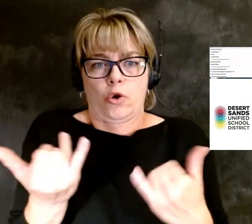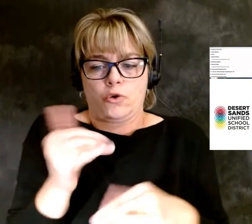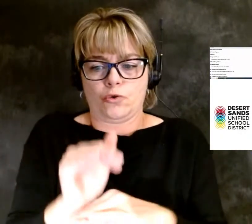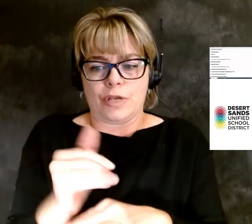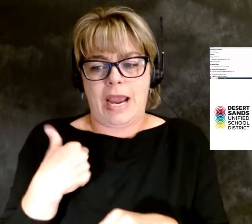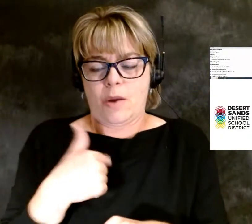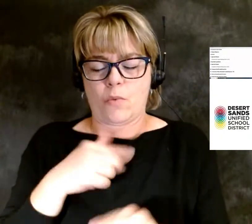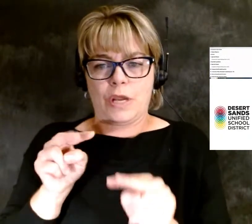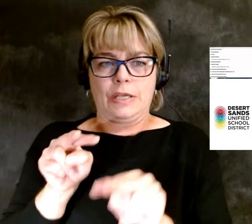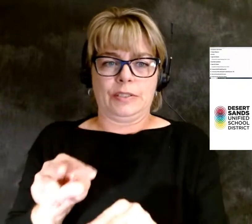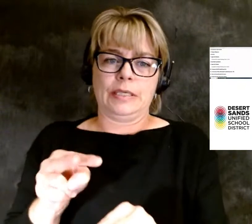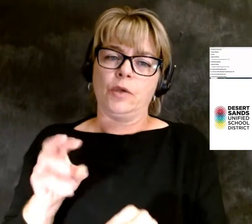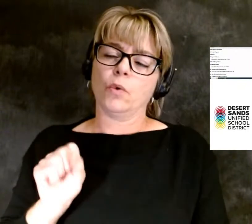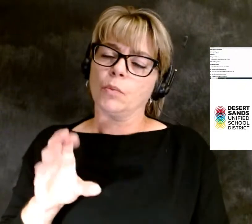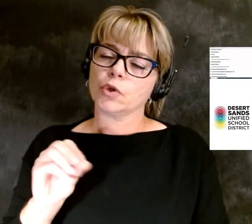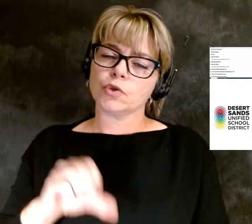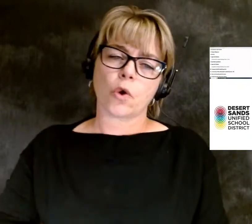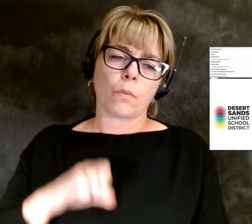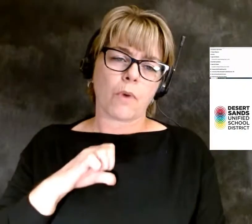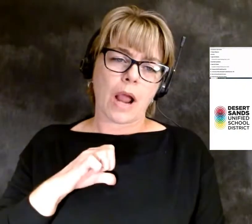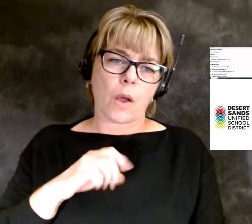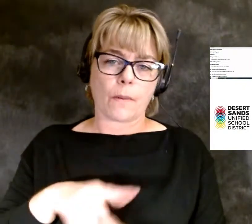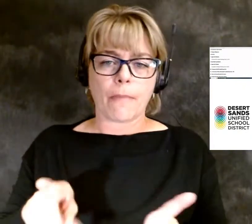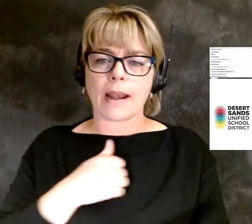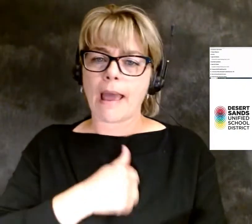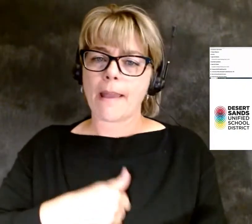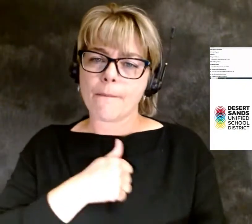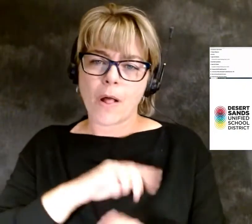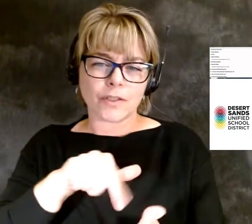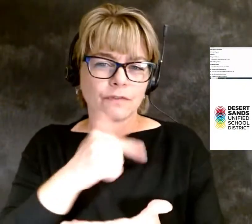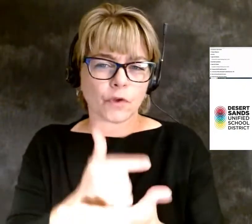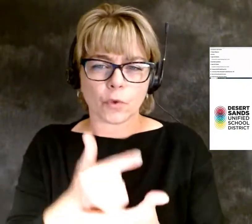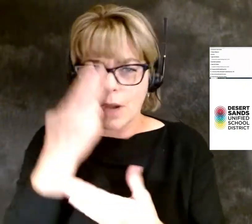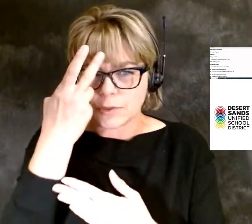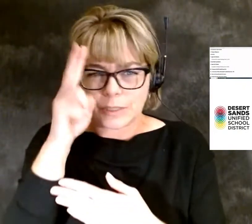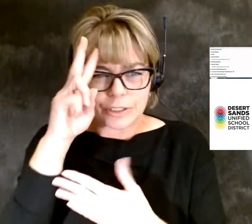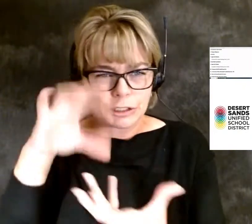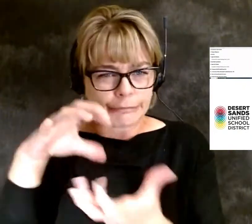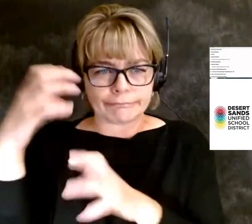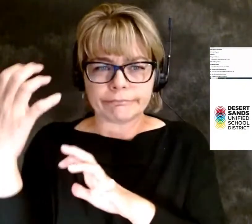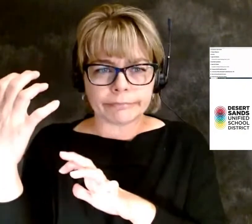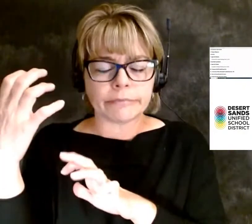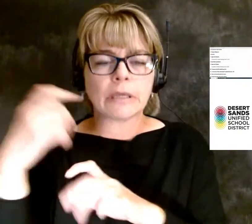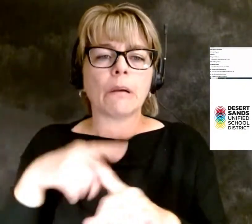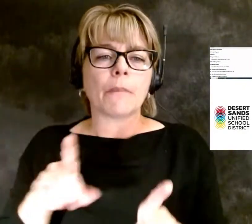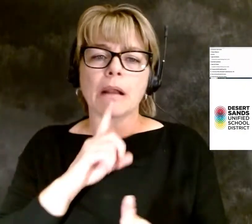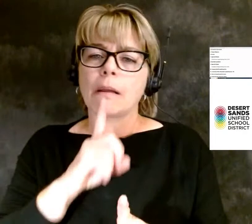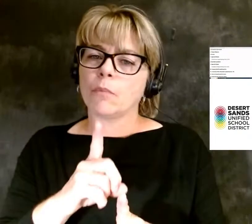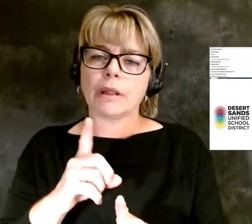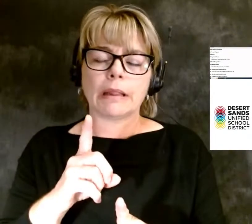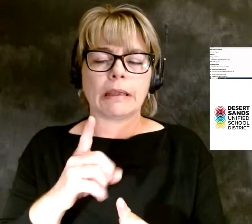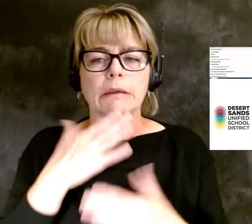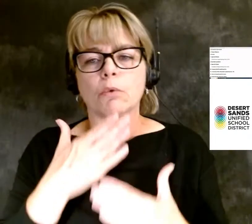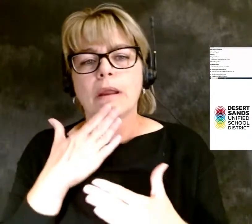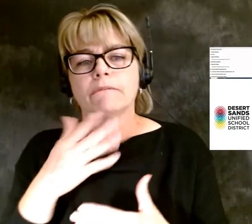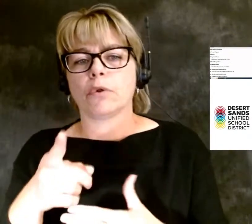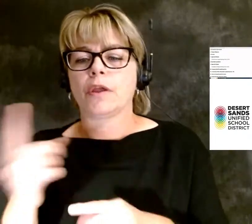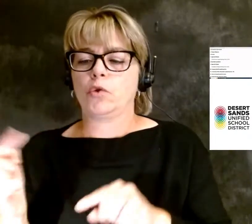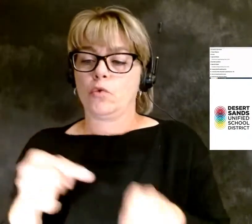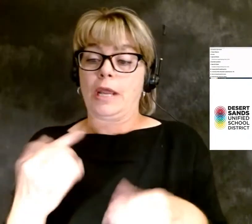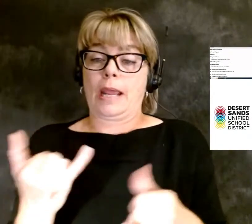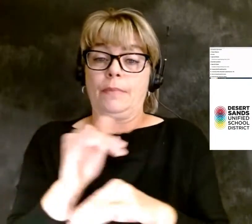of you, and even for those that weren't here. But I do apologize for that, and I'm so grateful that you're here with us this evening and so excited to see what you